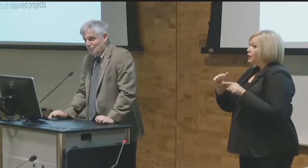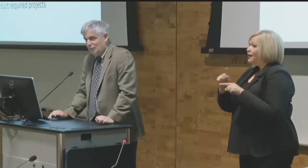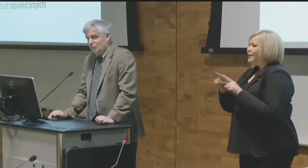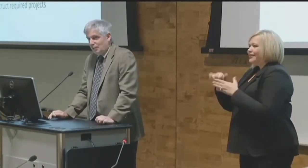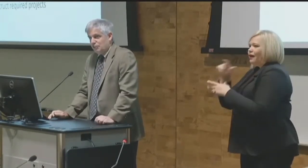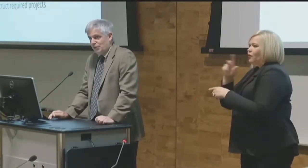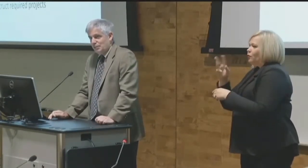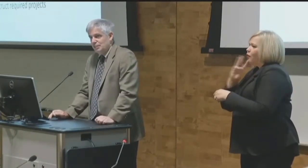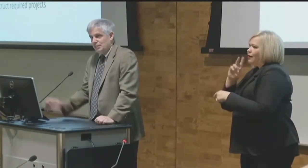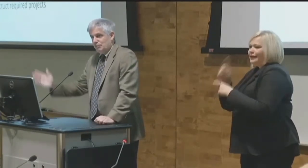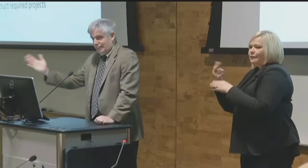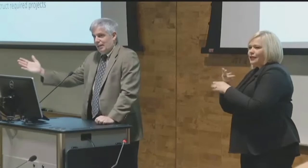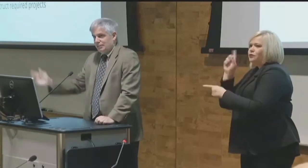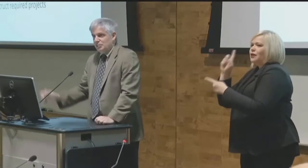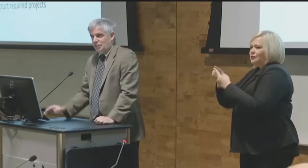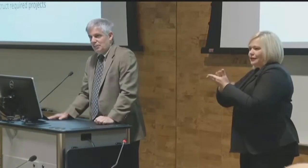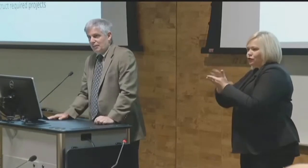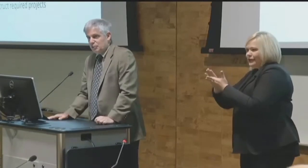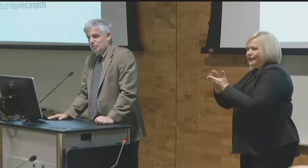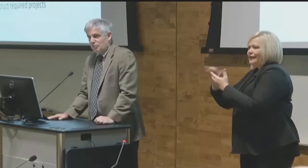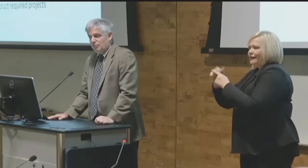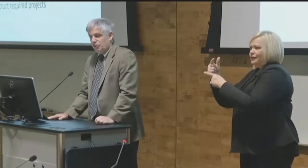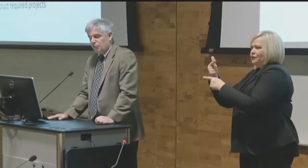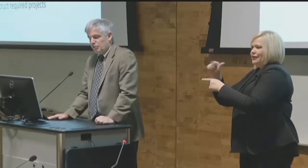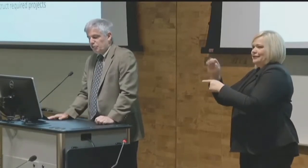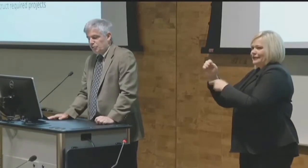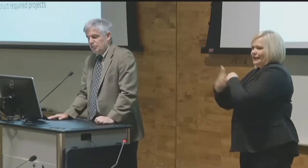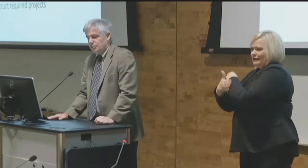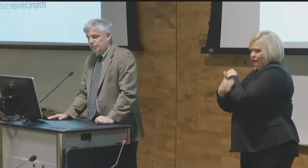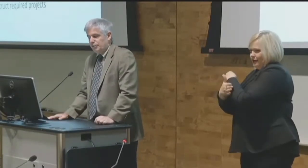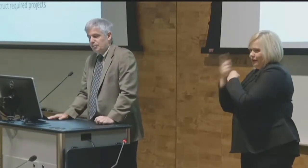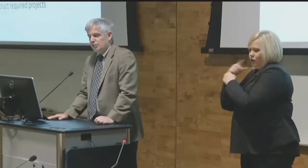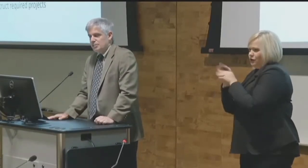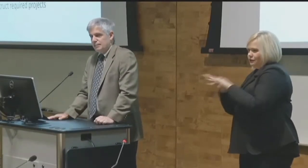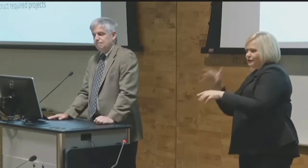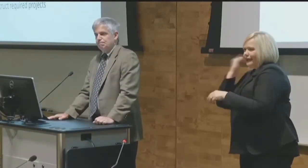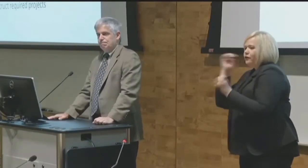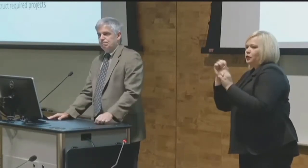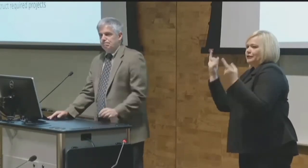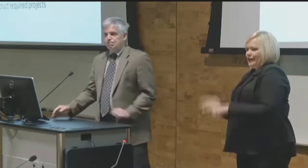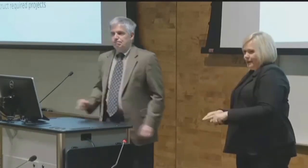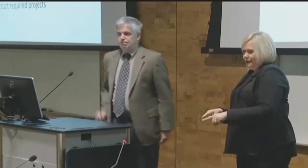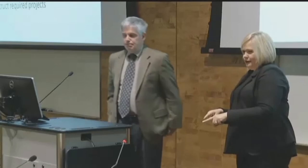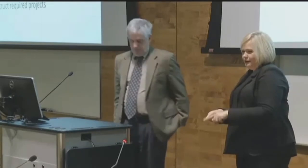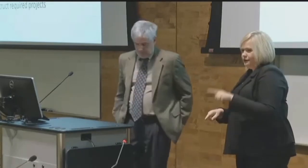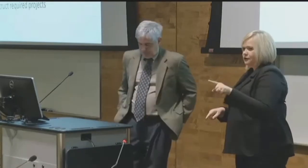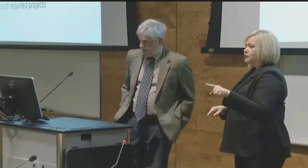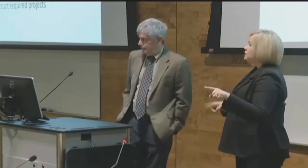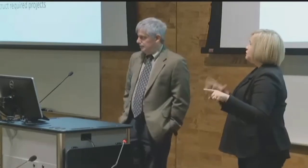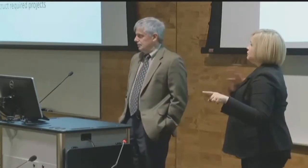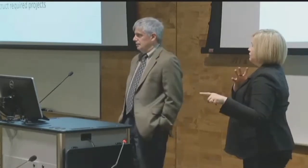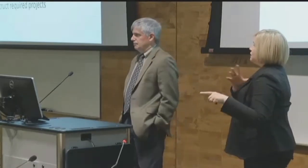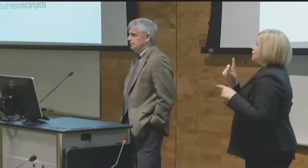unusable unless it gets treated right now at the Genesee County Treatment Plant for distribution under an emergency. Okay, and then one other